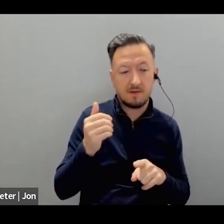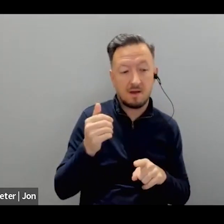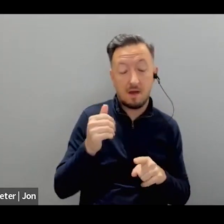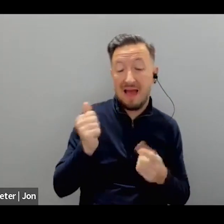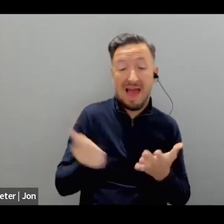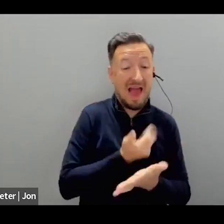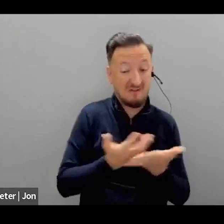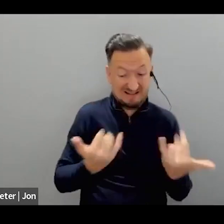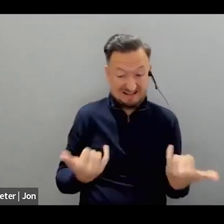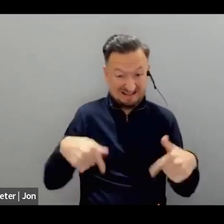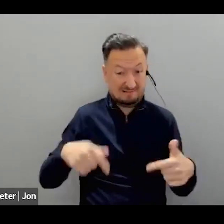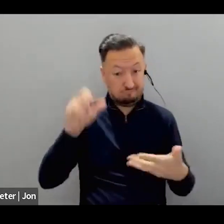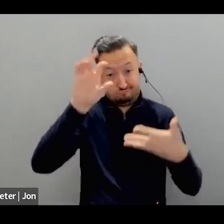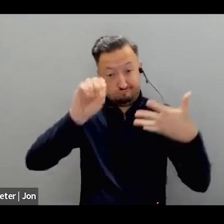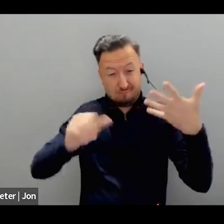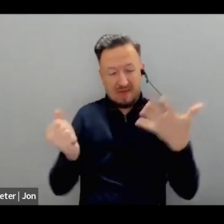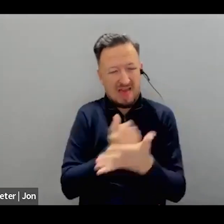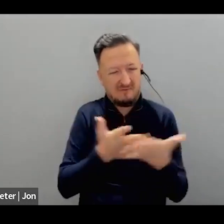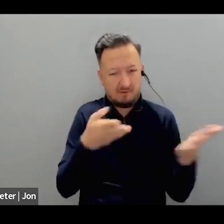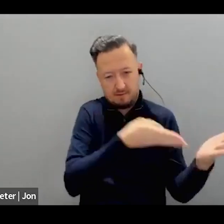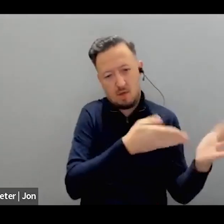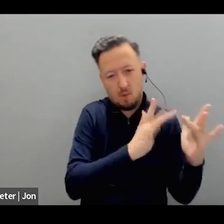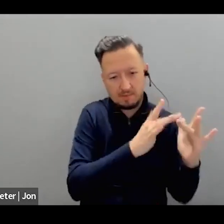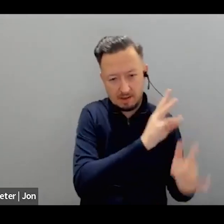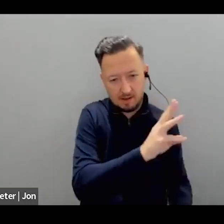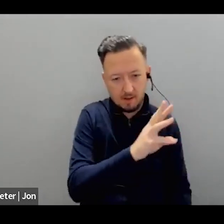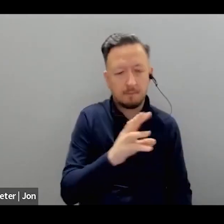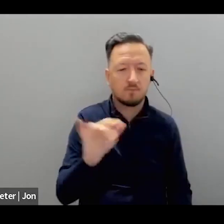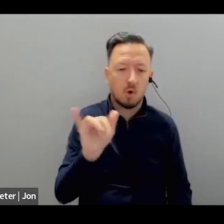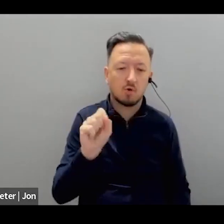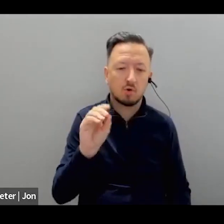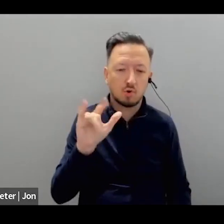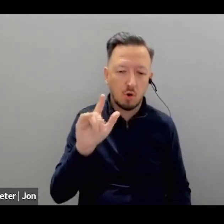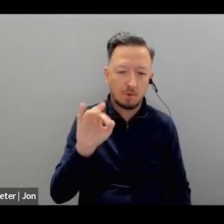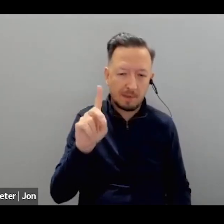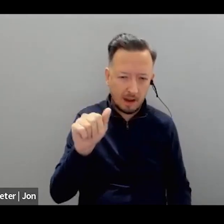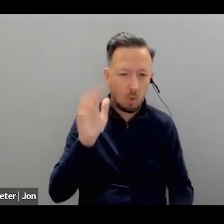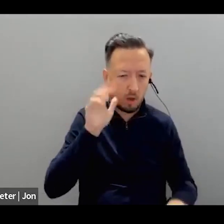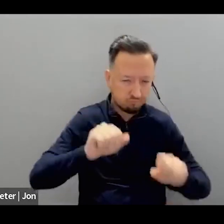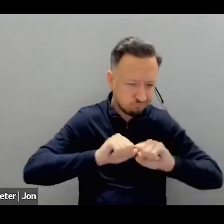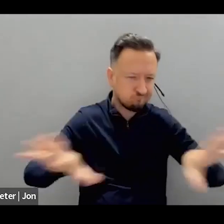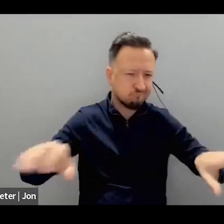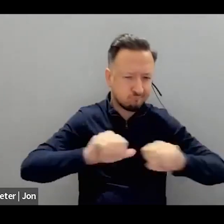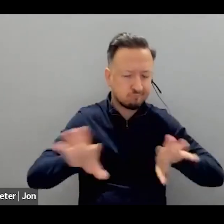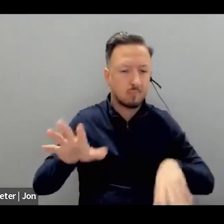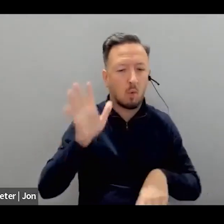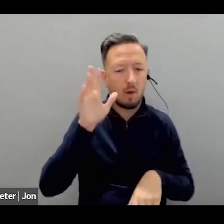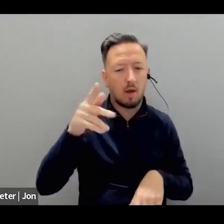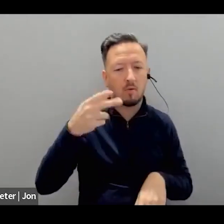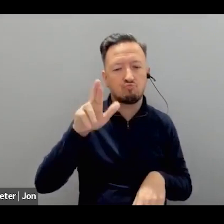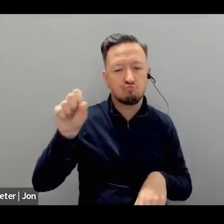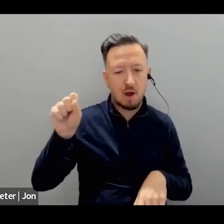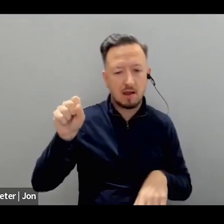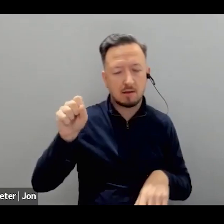website. Obviously we will do a pretty heavy social media push pretty quick. We will have a press release out this